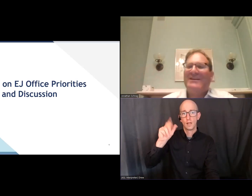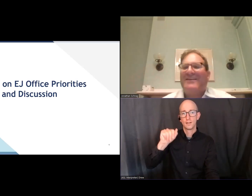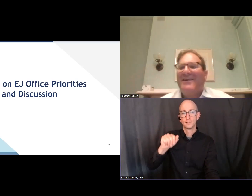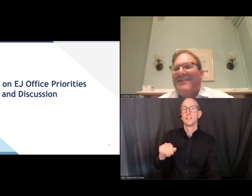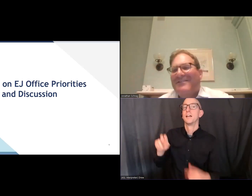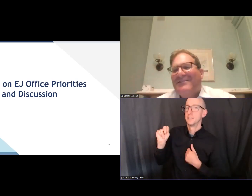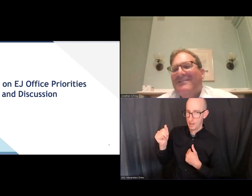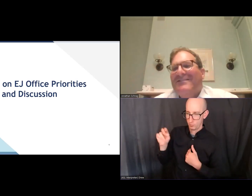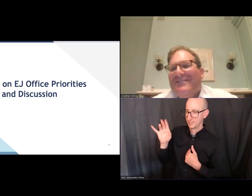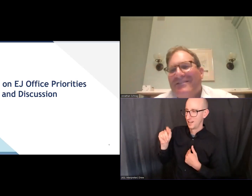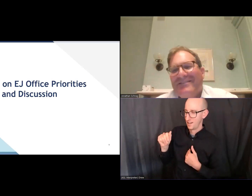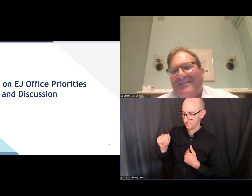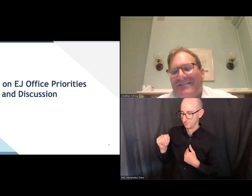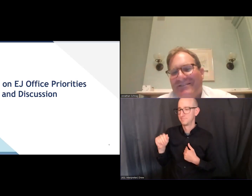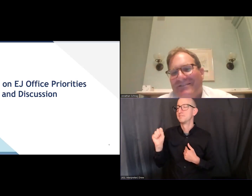see you, Namrita. Yeah.